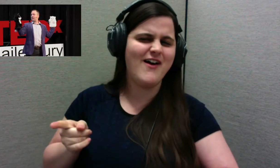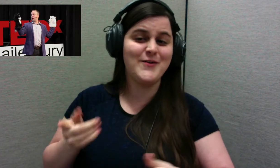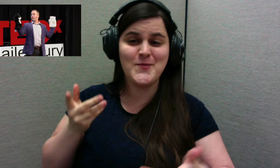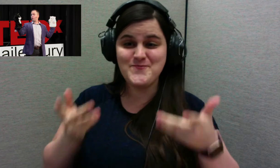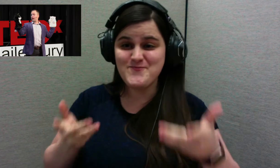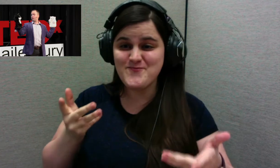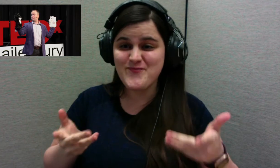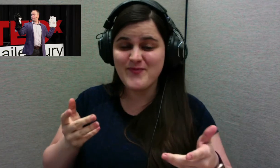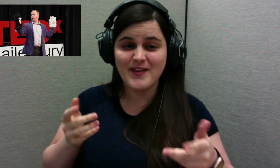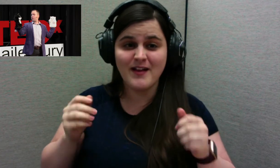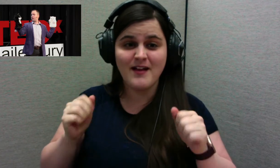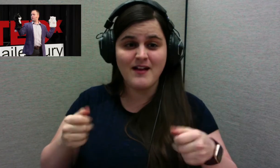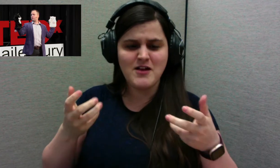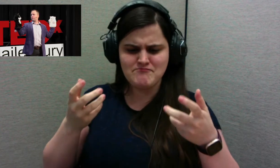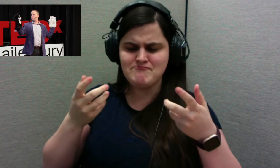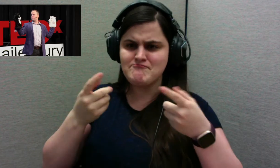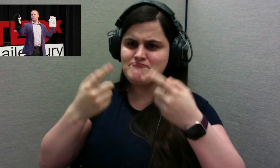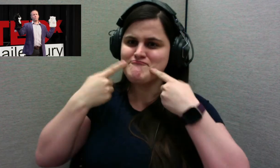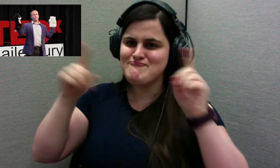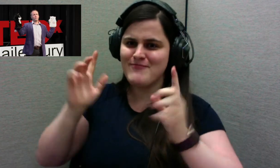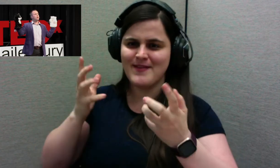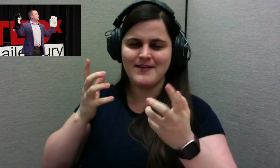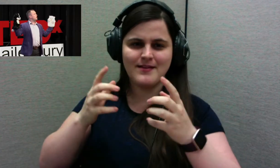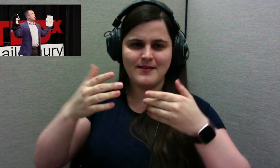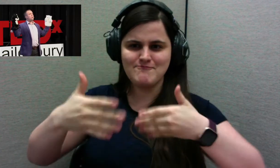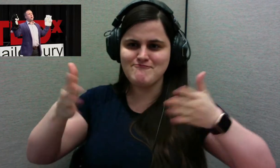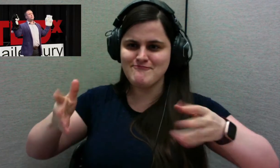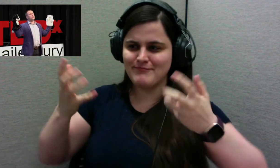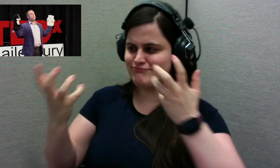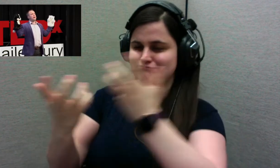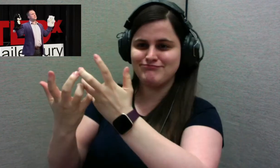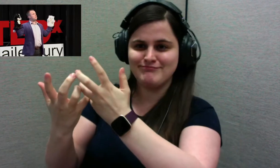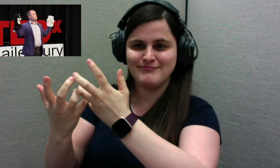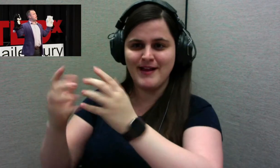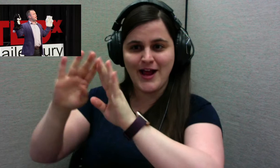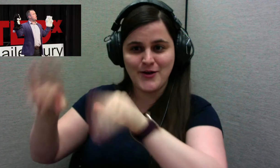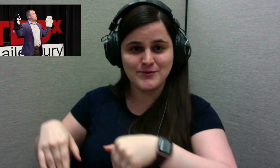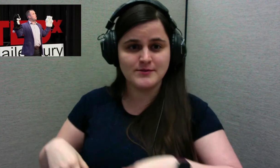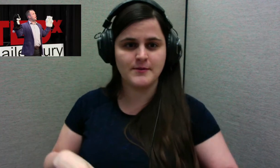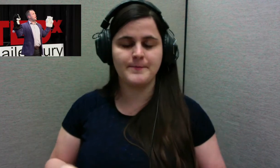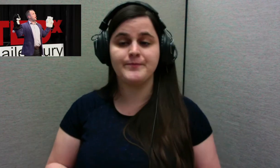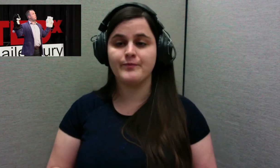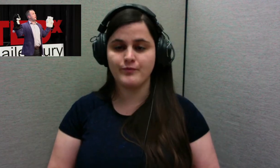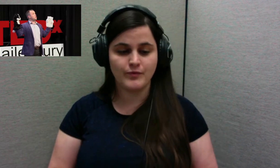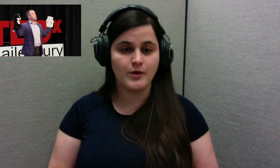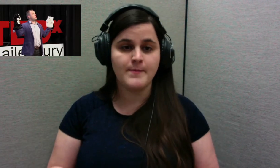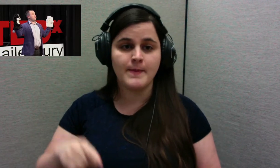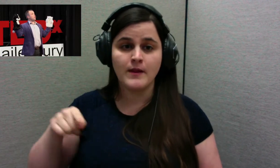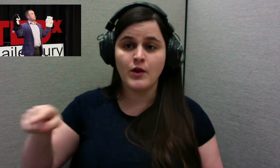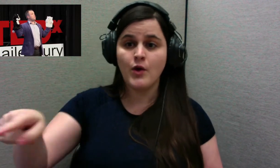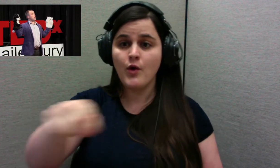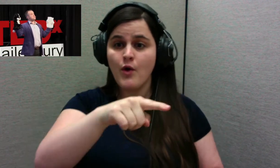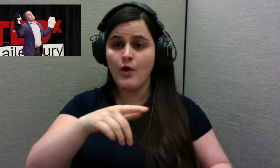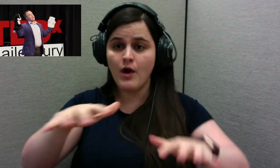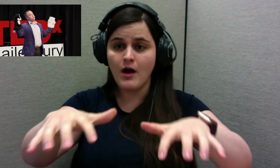could work out if your kennel's going to fit in your house. Now, by way of a show of hands, is there anybody here that would be willing to, if